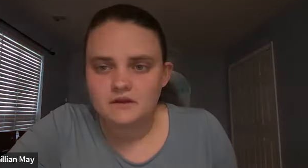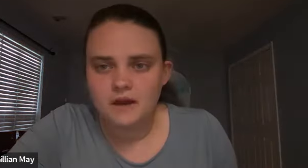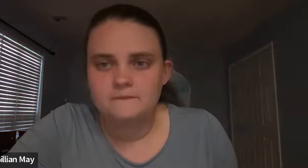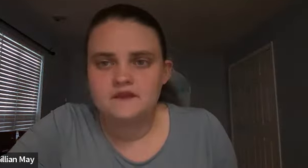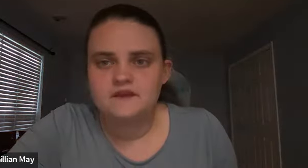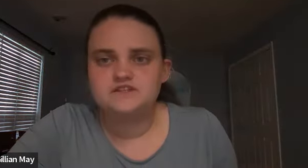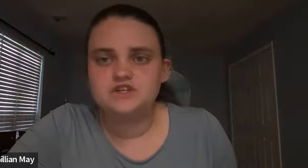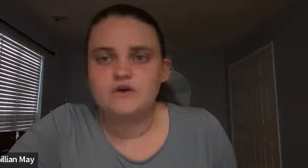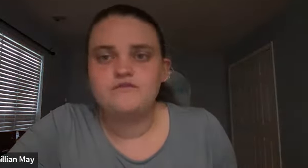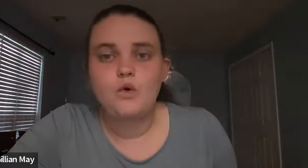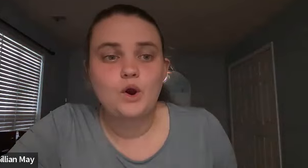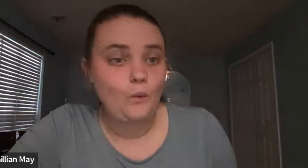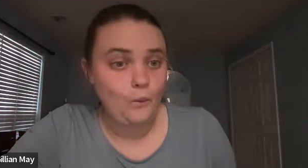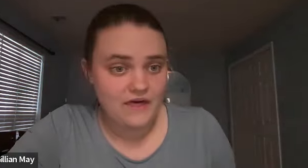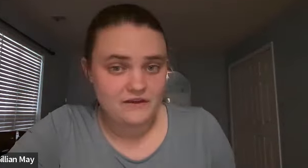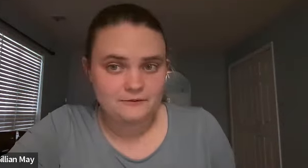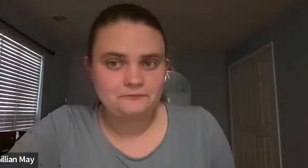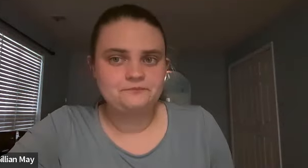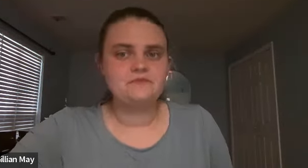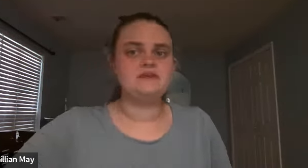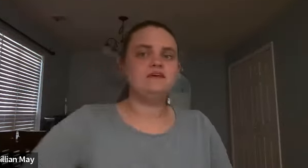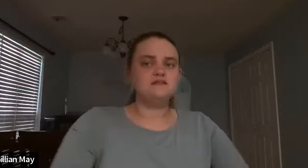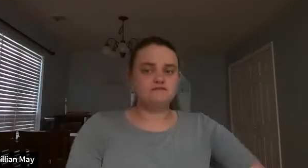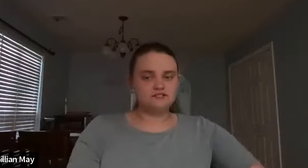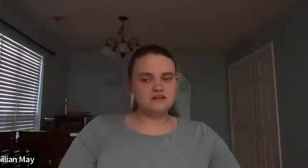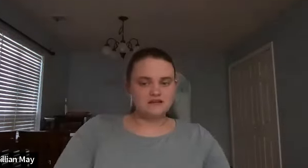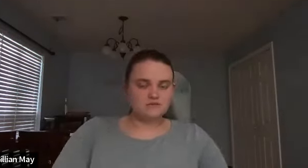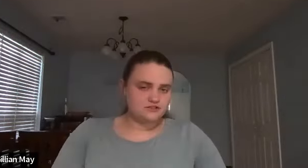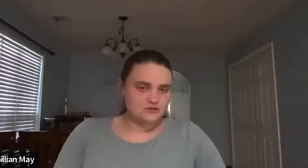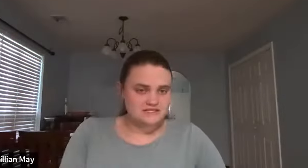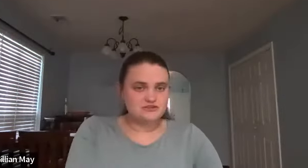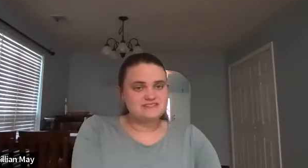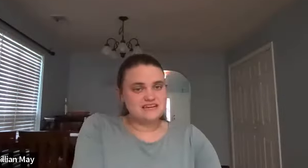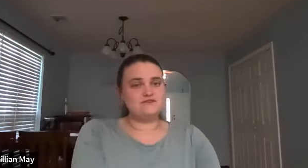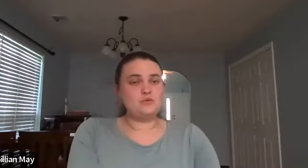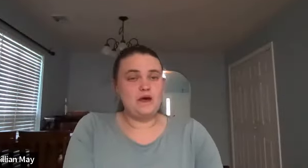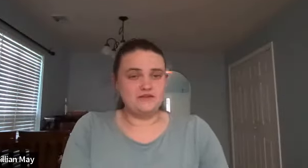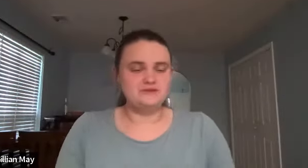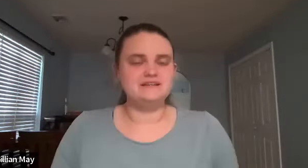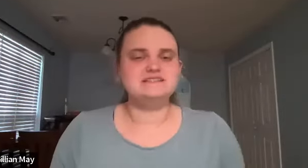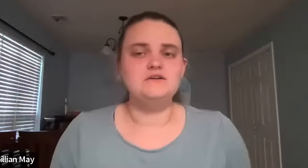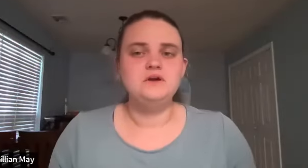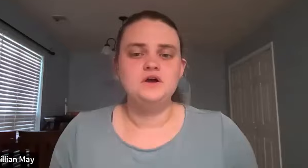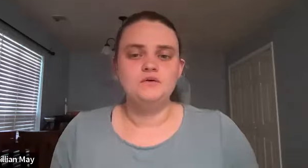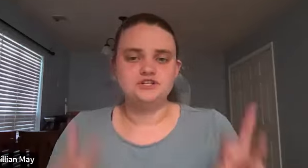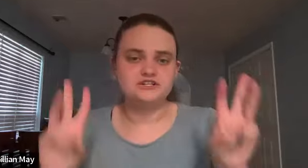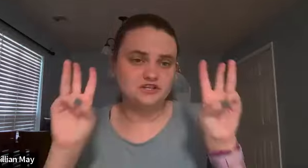Okay, so for weather, the first sign I'll do the sign for weather itself. What you're gonna do is you're gonna have